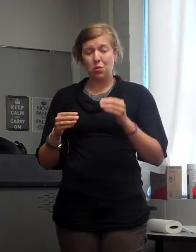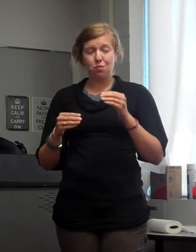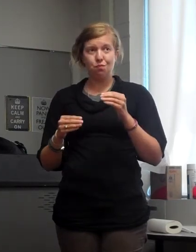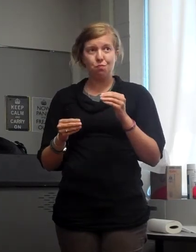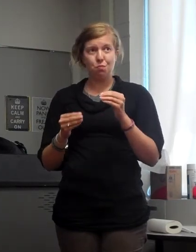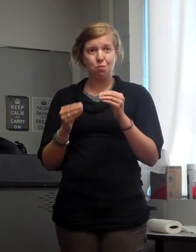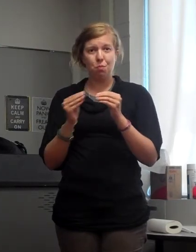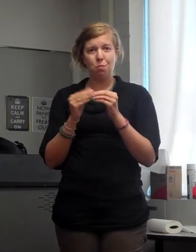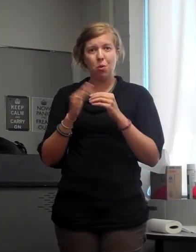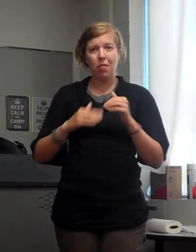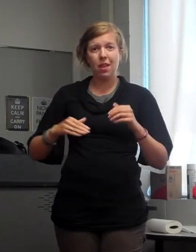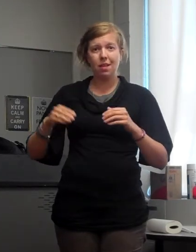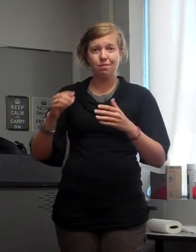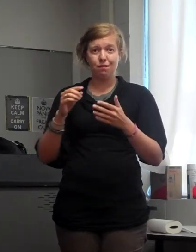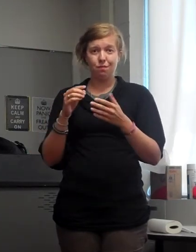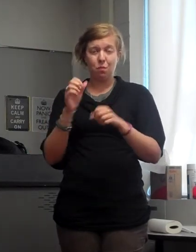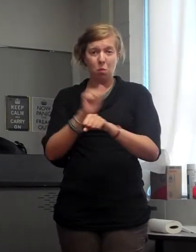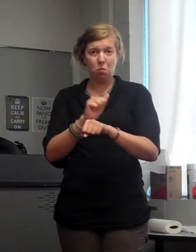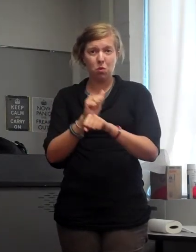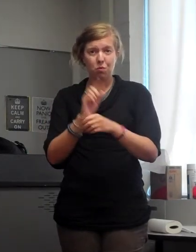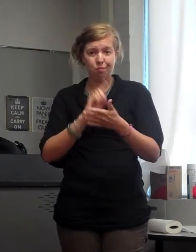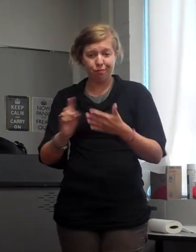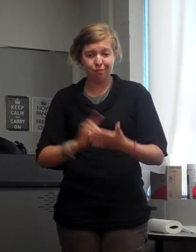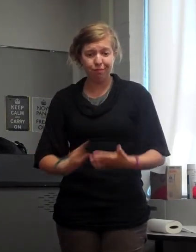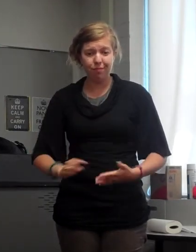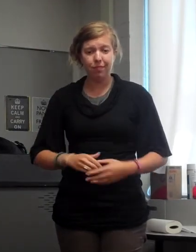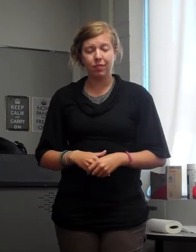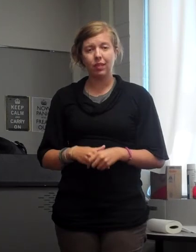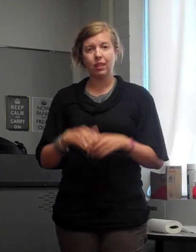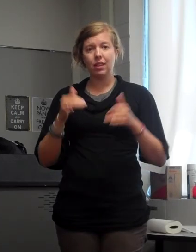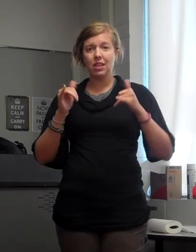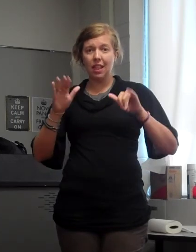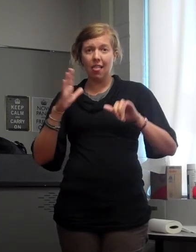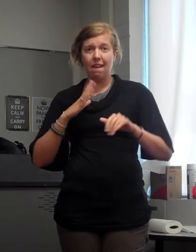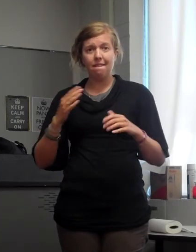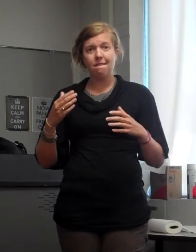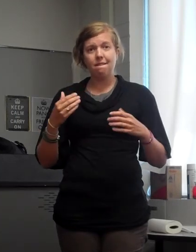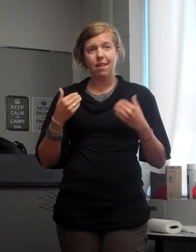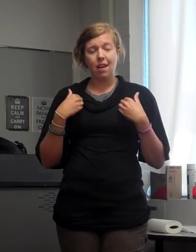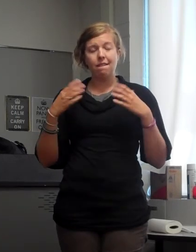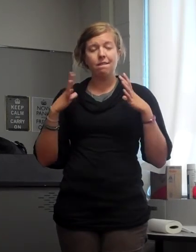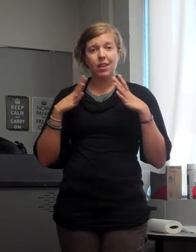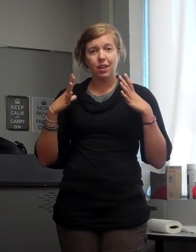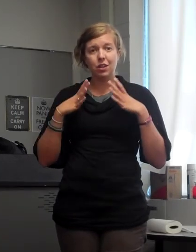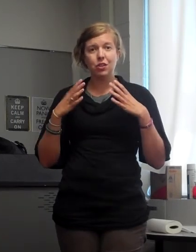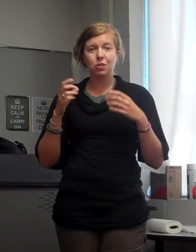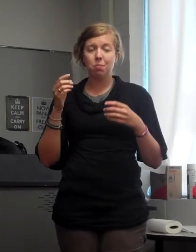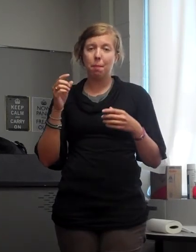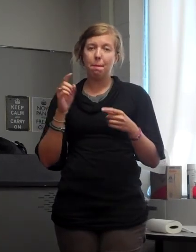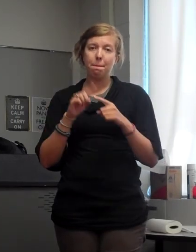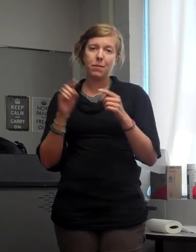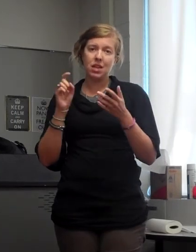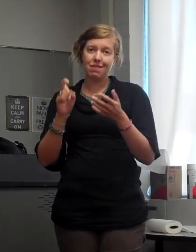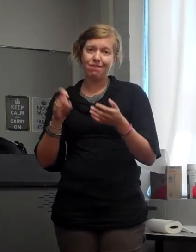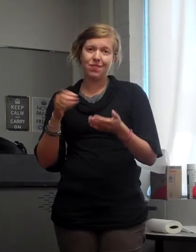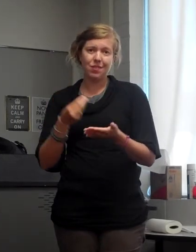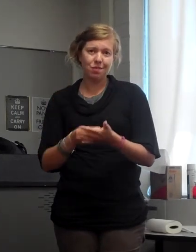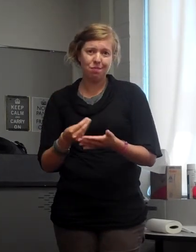Yeah. But you can still take vacations. You just have to kind of, you budget. You budget your money. Last year when we took our vacation, I went and bought